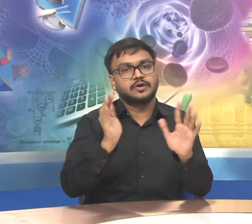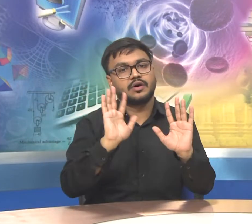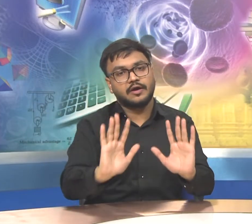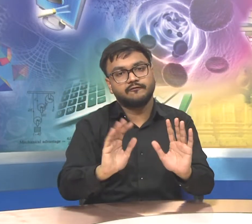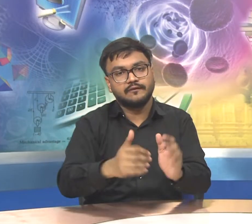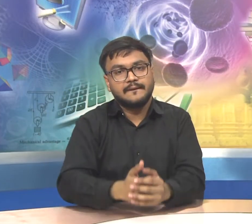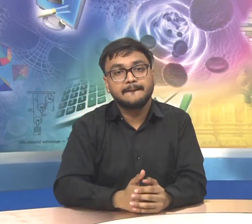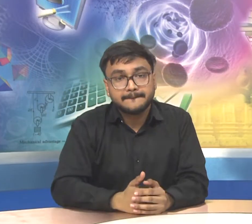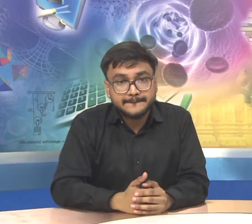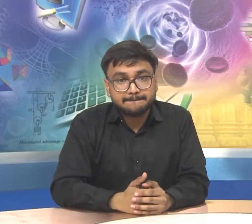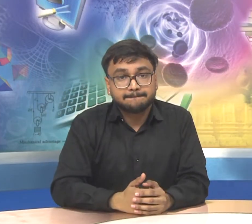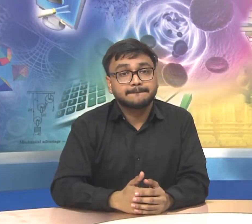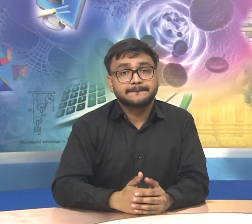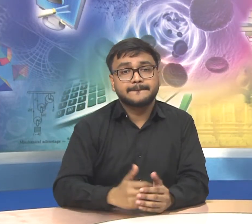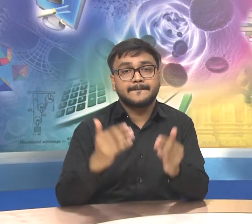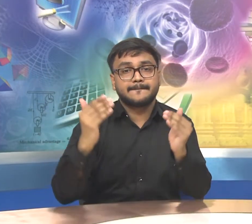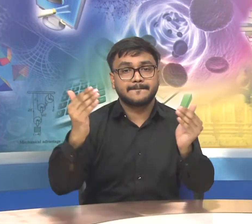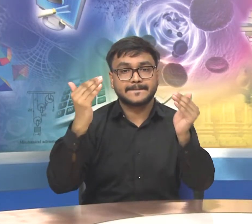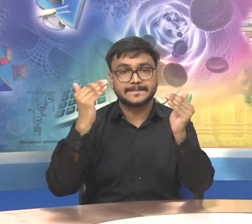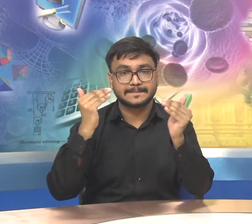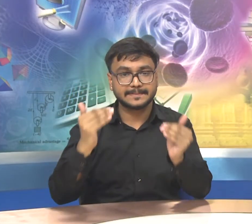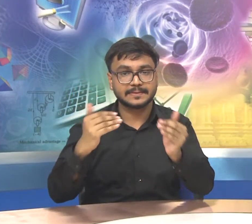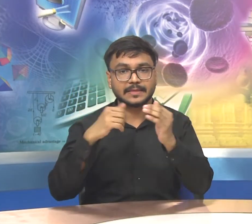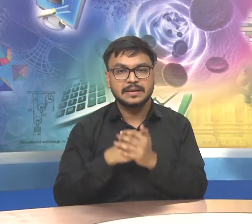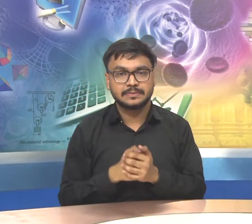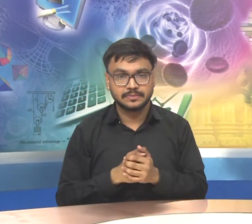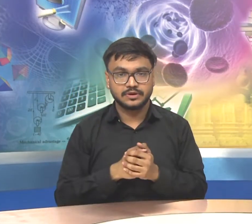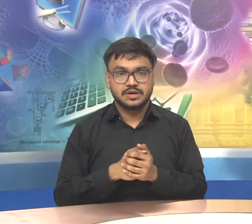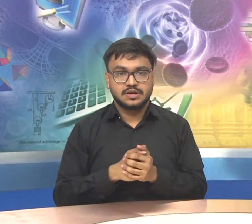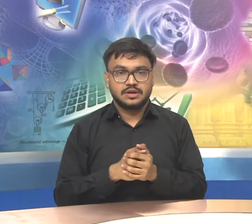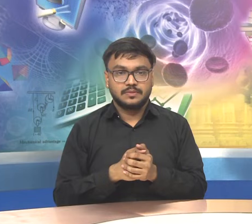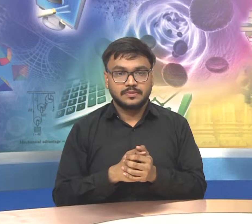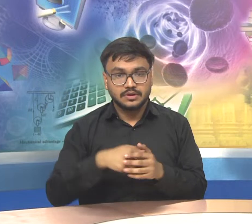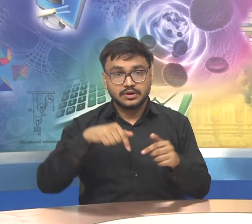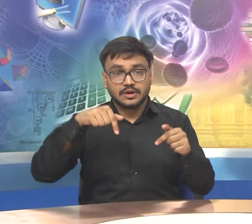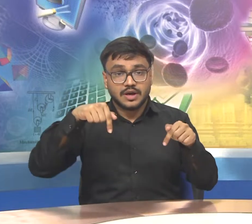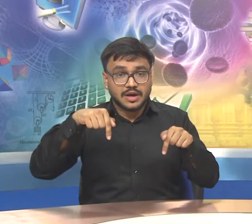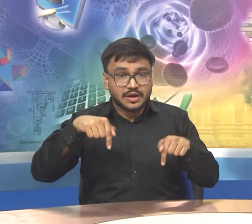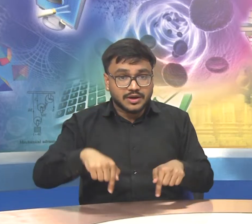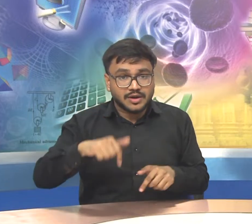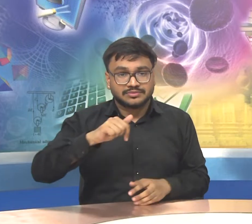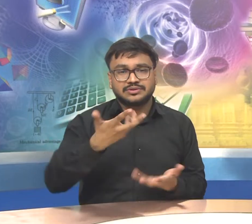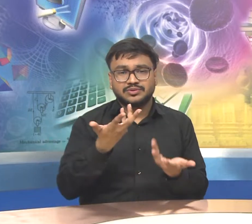For instance, we can look at Nirbhaya case in Delhi.